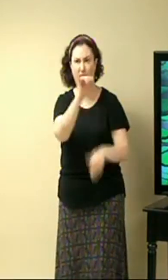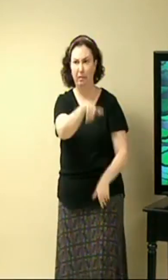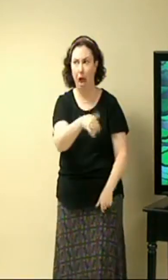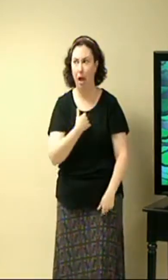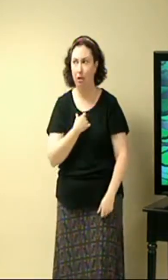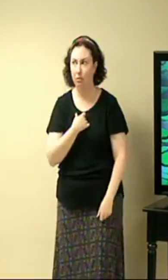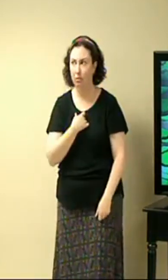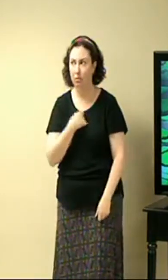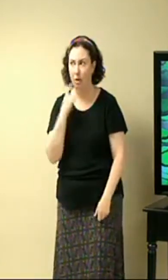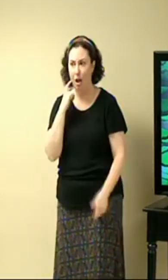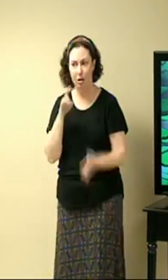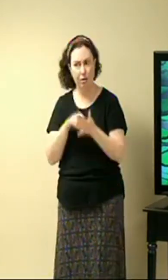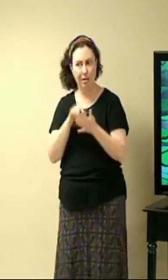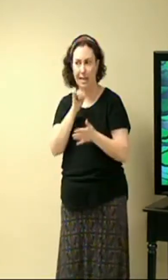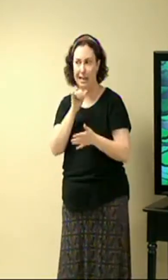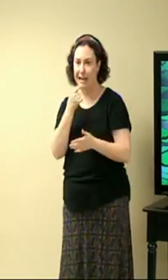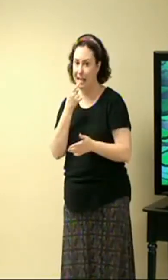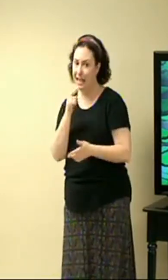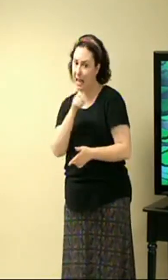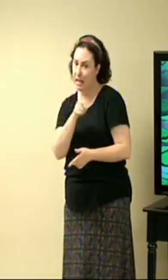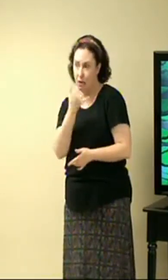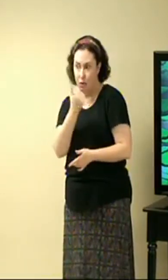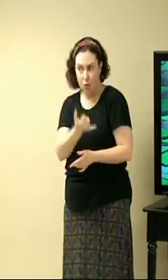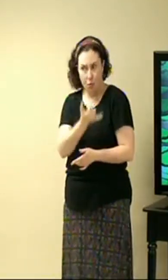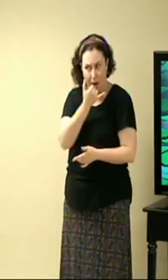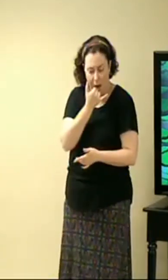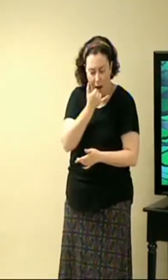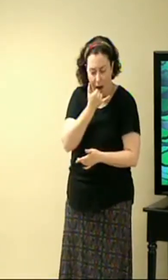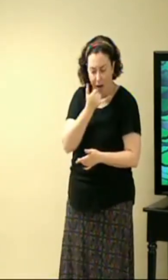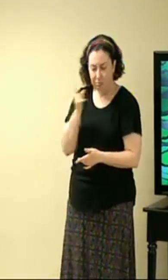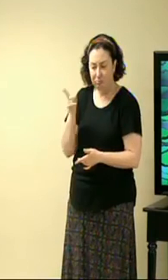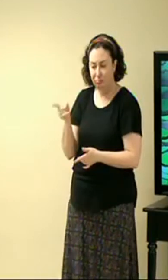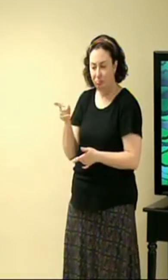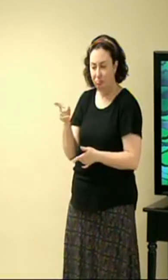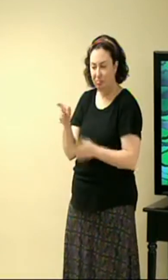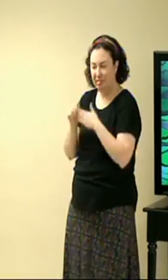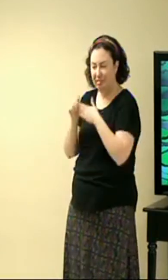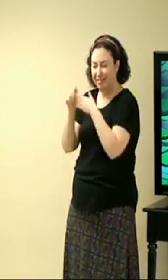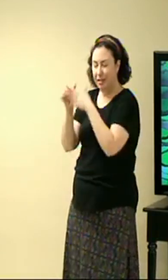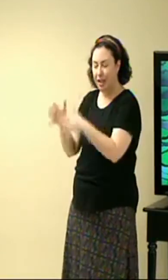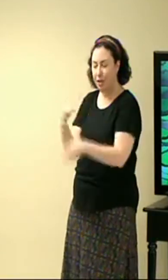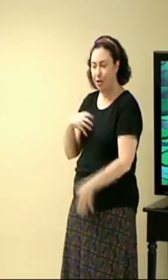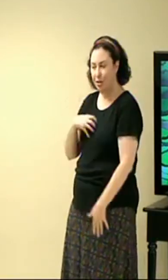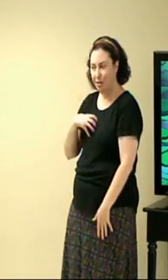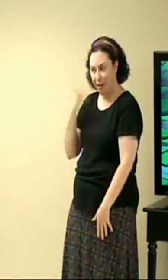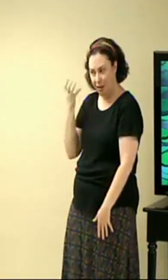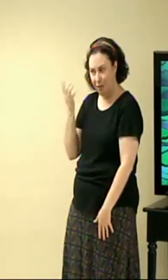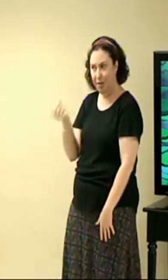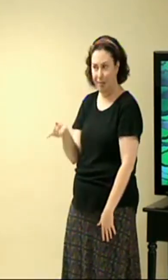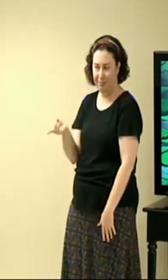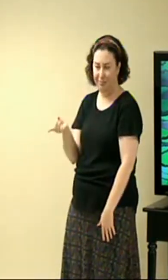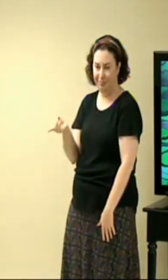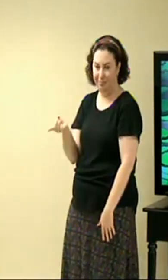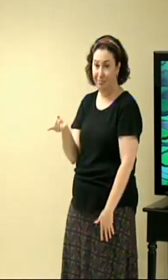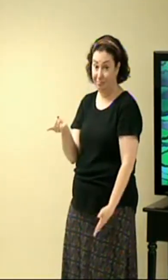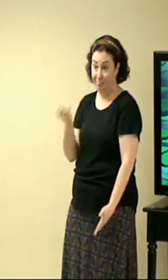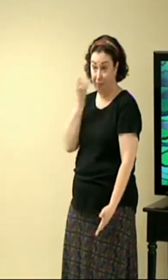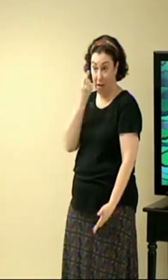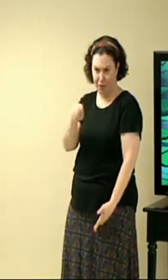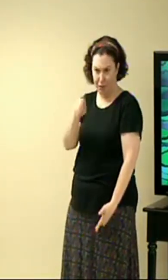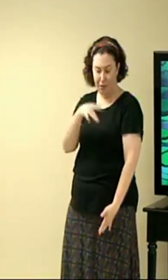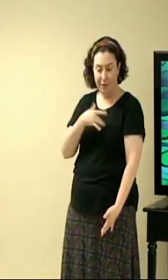just angry. And maybe you're here today and you're mad at me, and that's okay. I'm okay with you being mad at me. You can send me an email if you really want